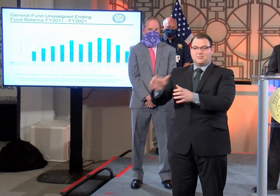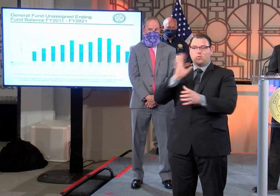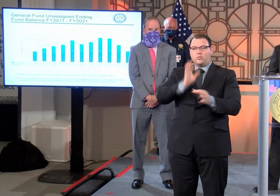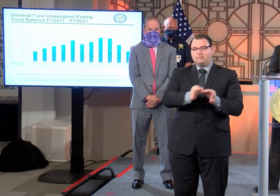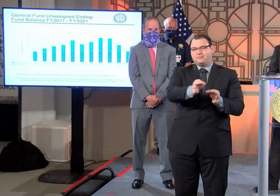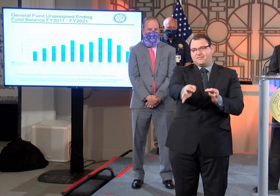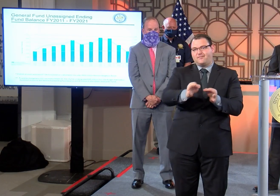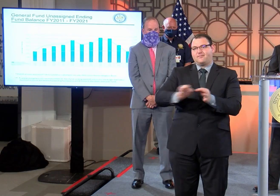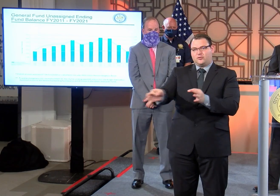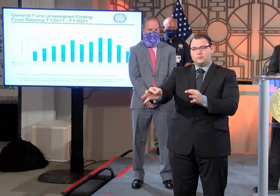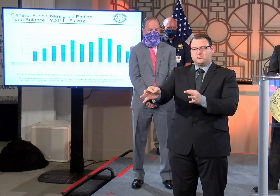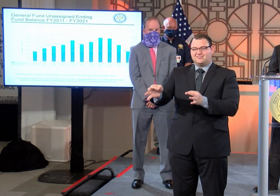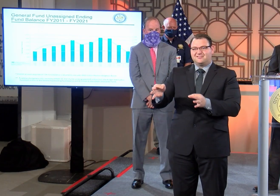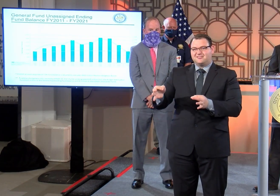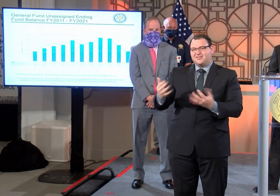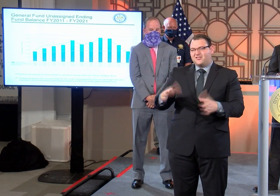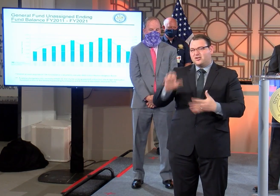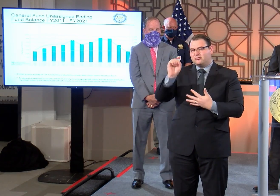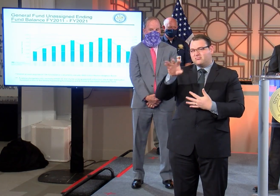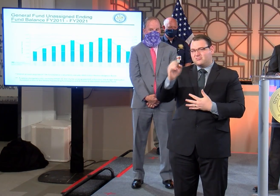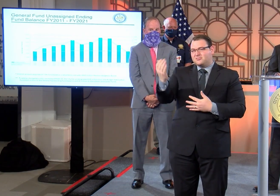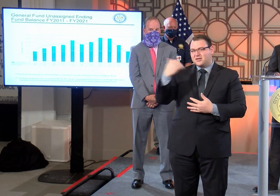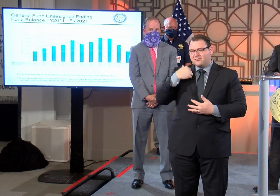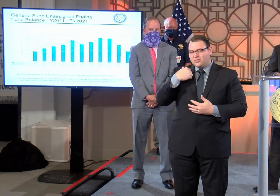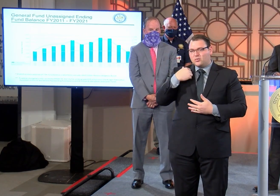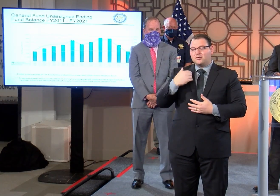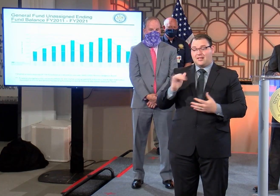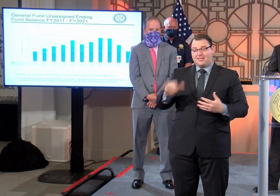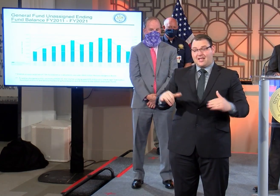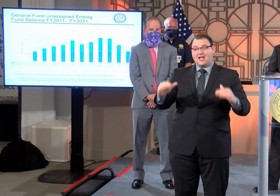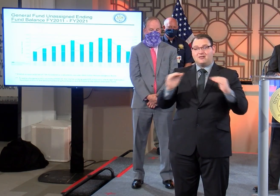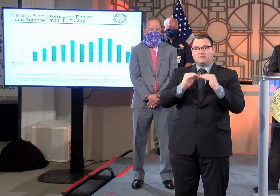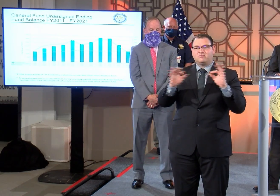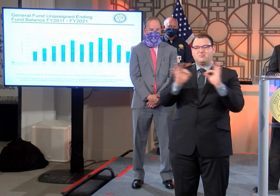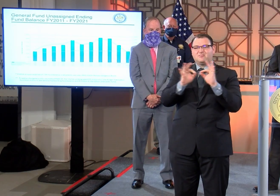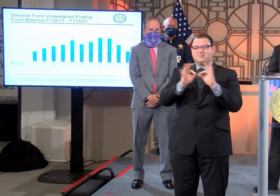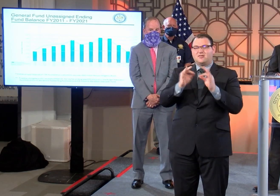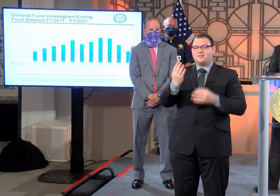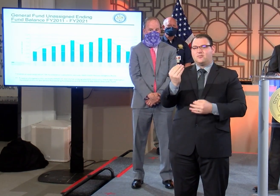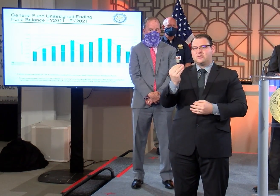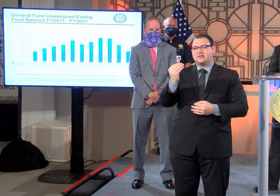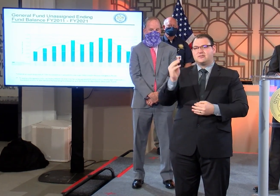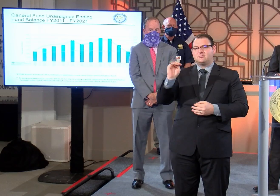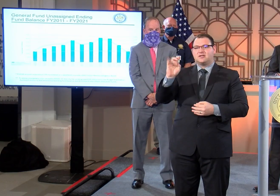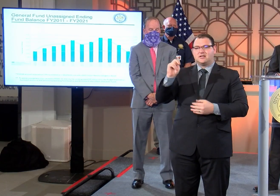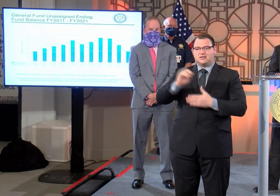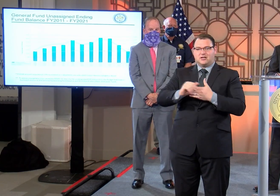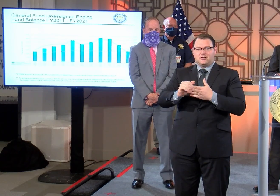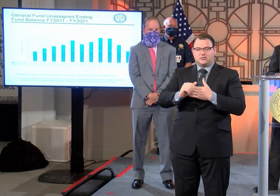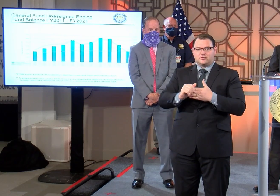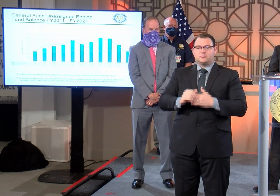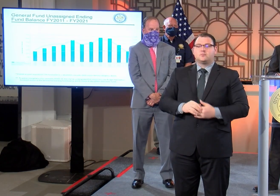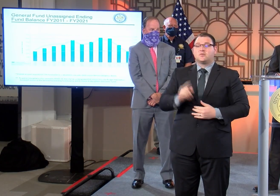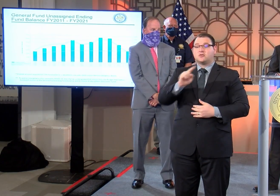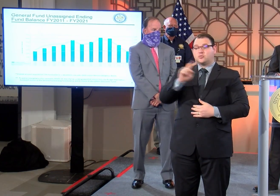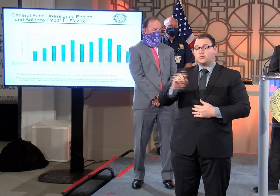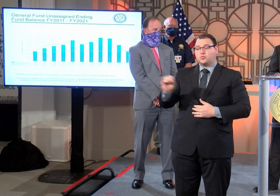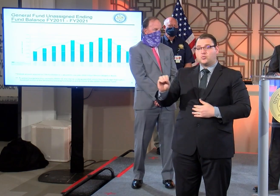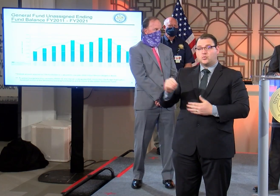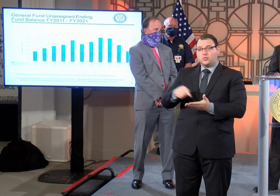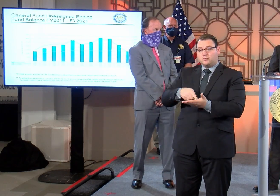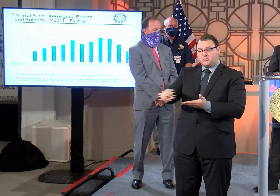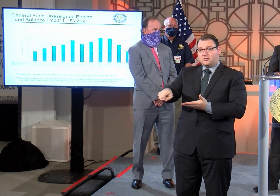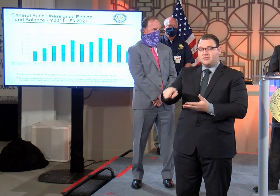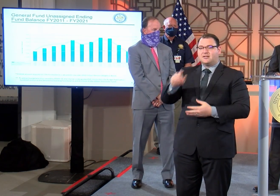That equates to roughly $14 million. There is the zoo payment of